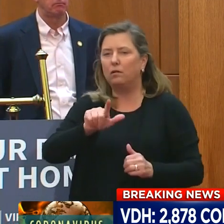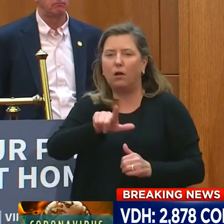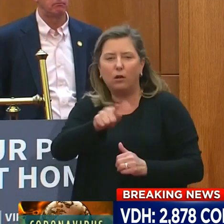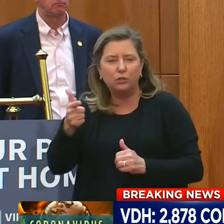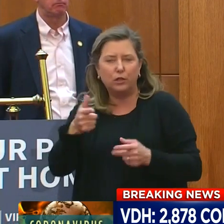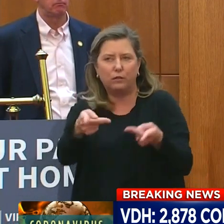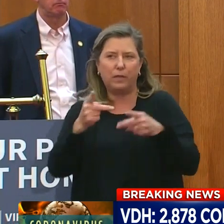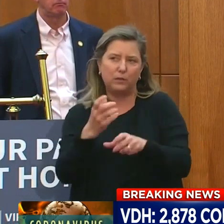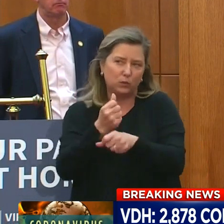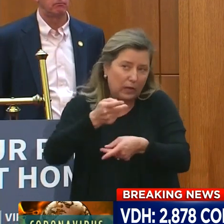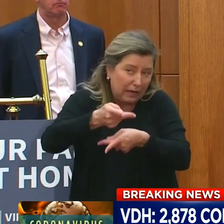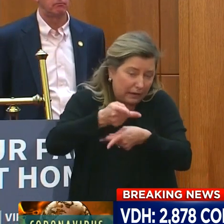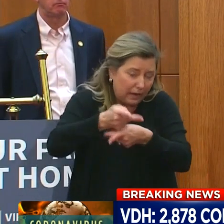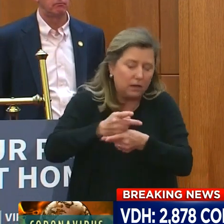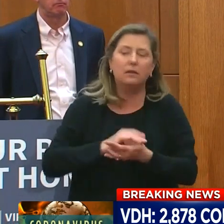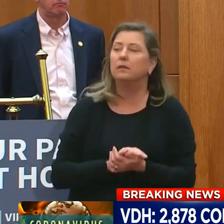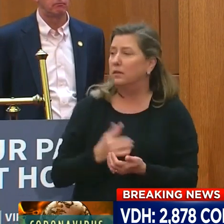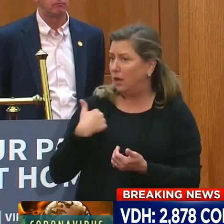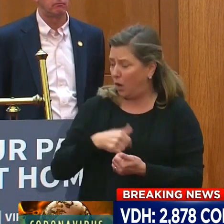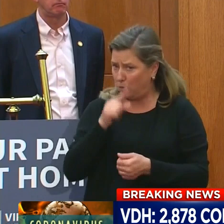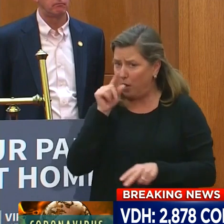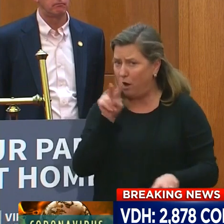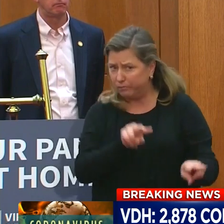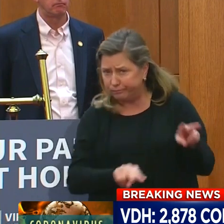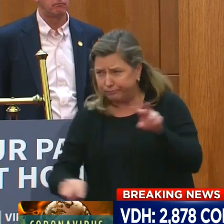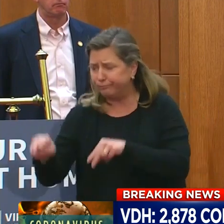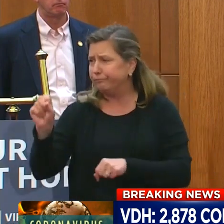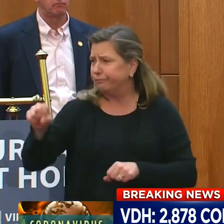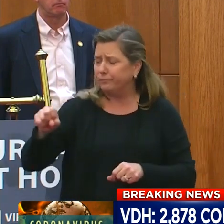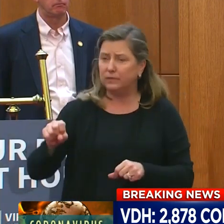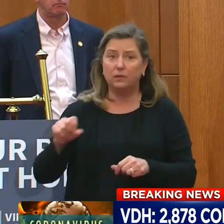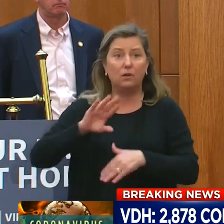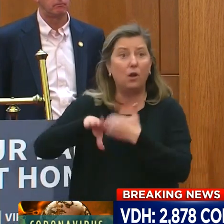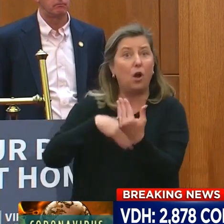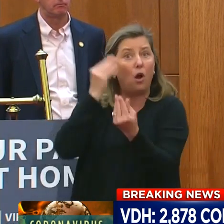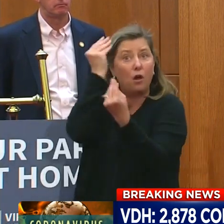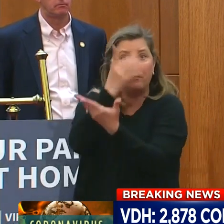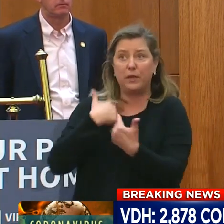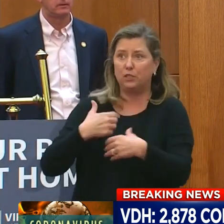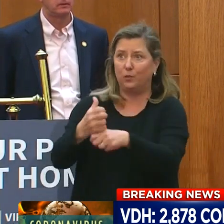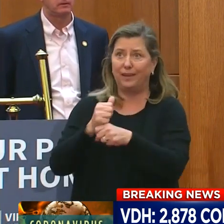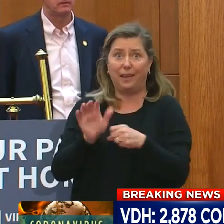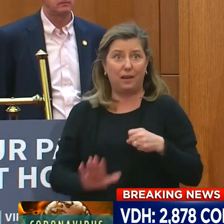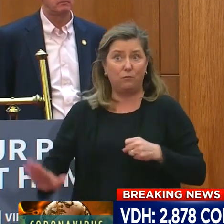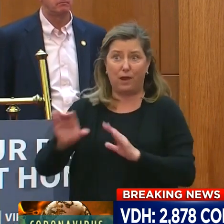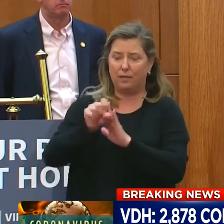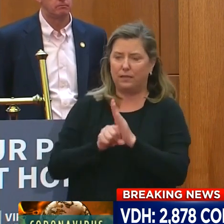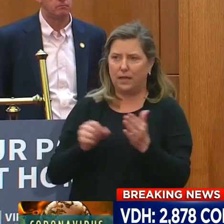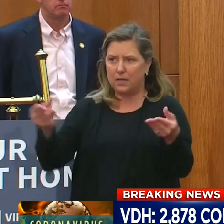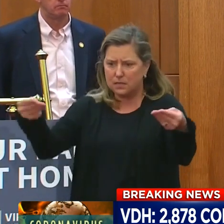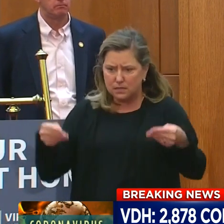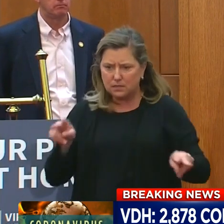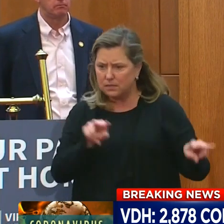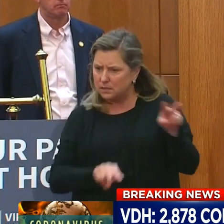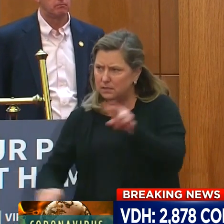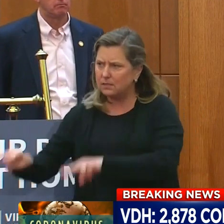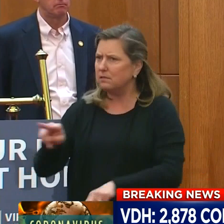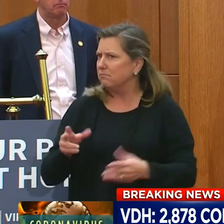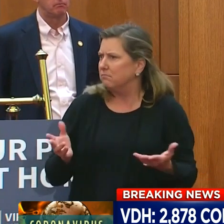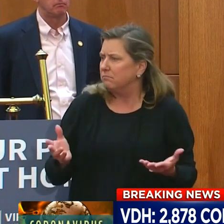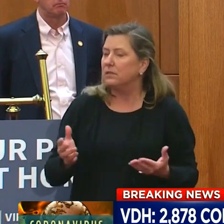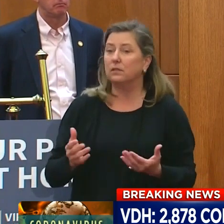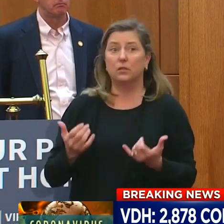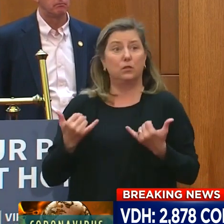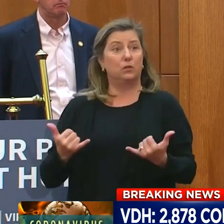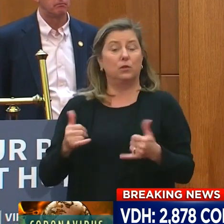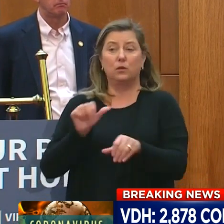sites? And we are looking at them. We're monitoring the data that is coming in from across the state. As of today,